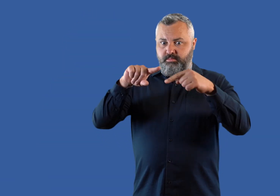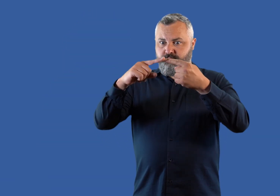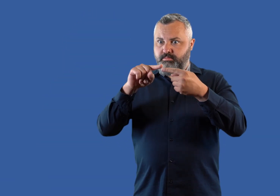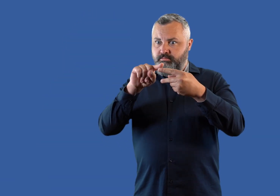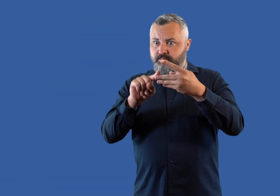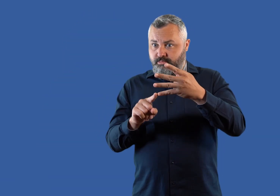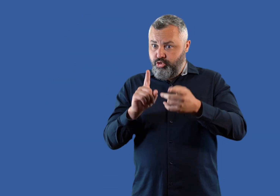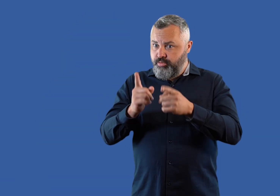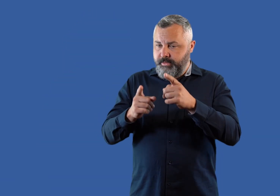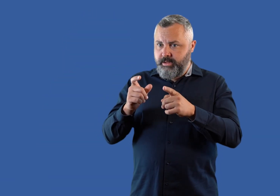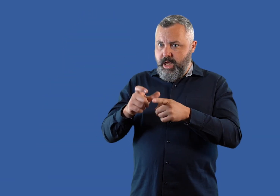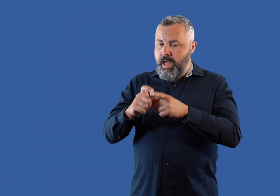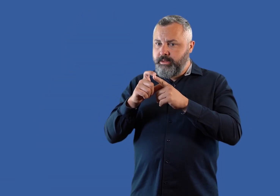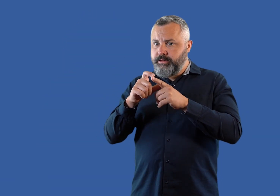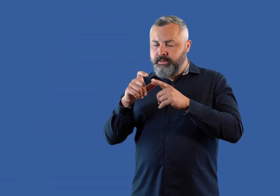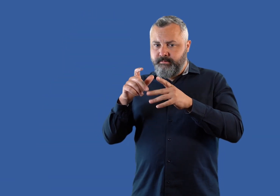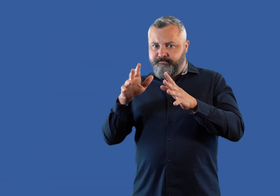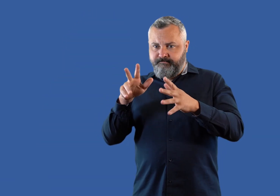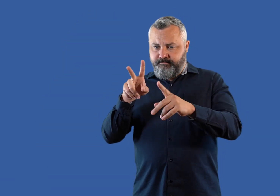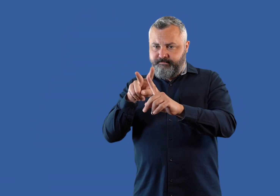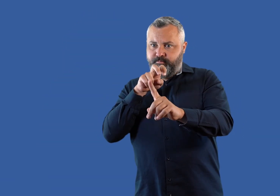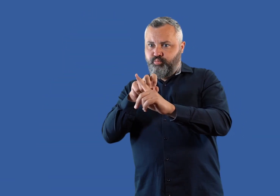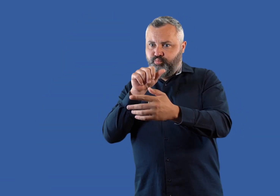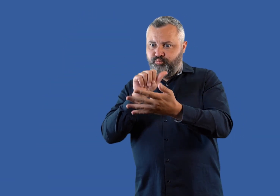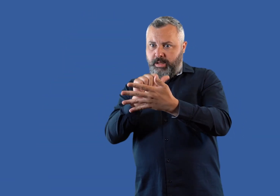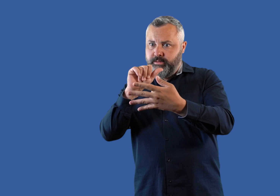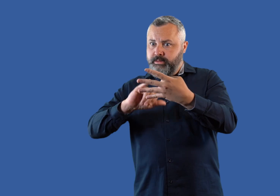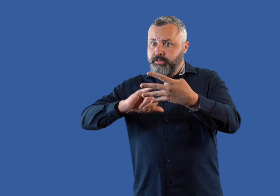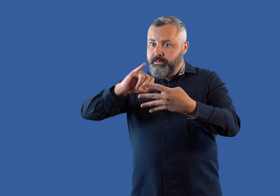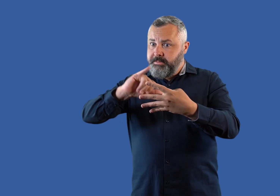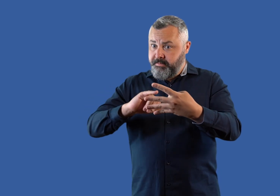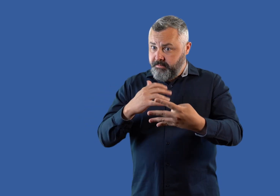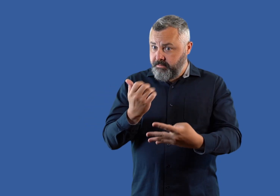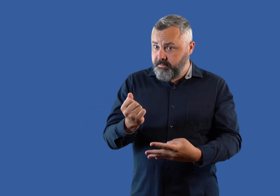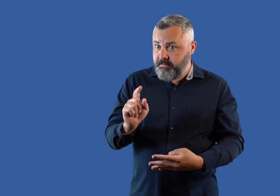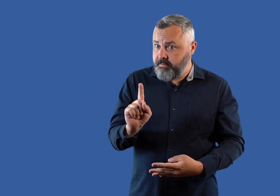Because there are different types, are there challenges in diagnosing the right one?